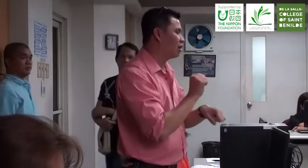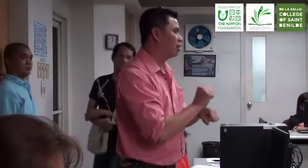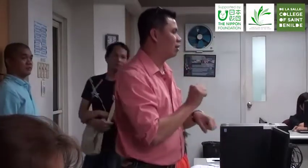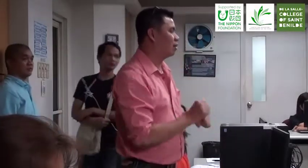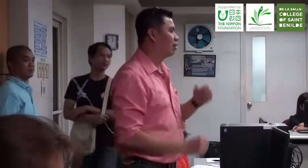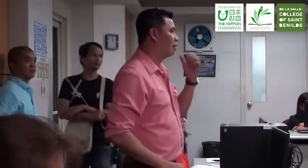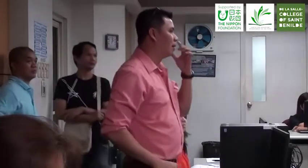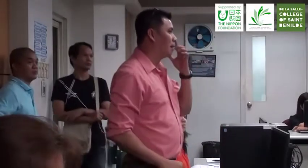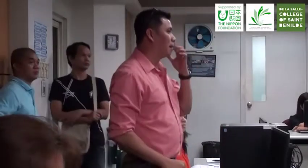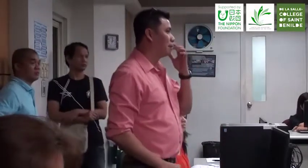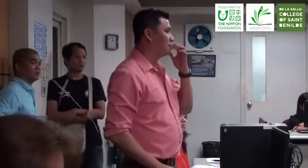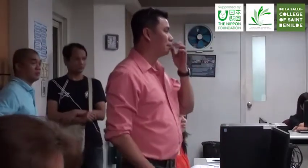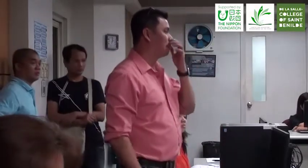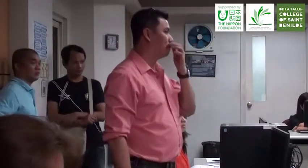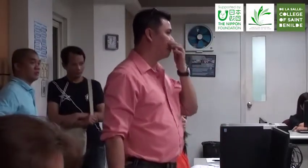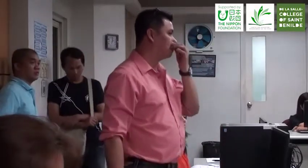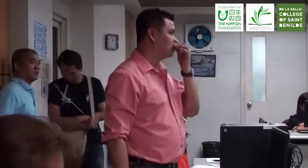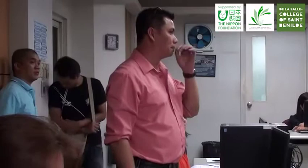house. So,